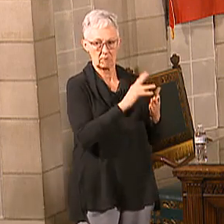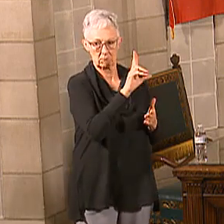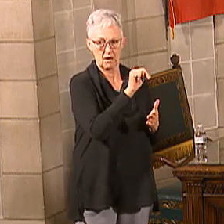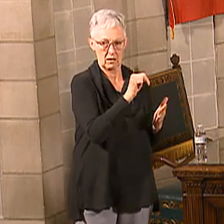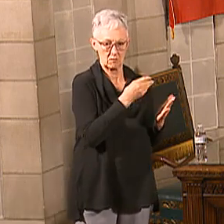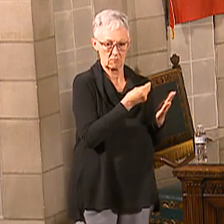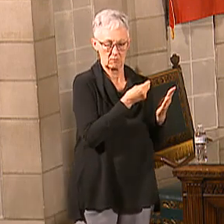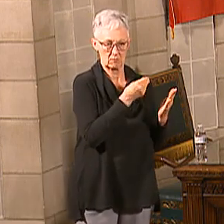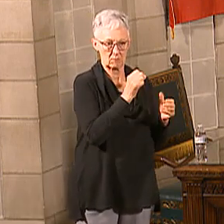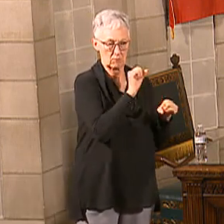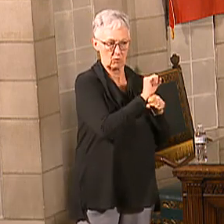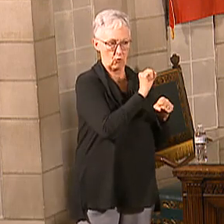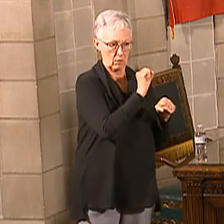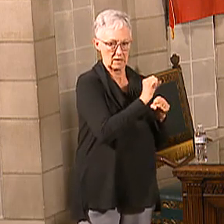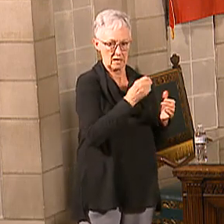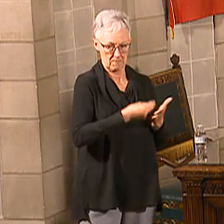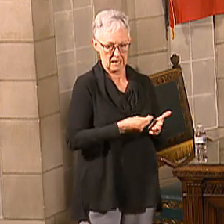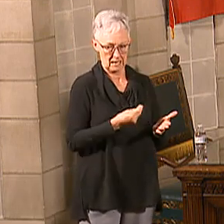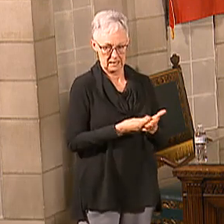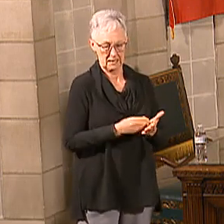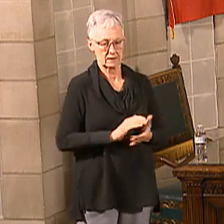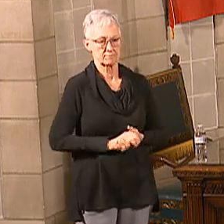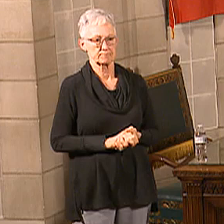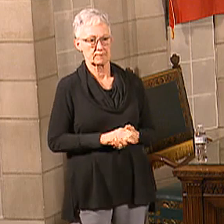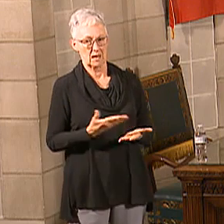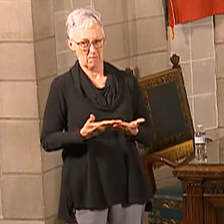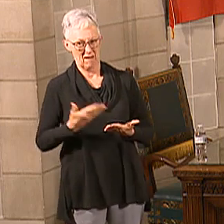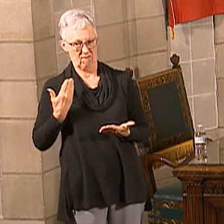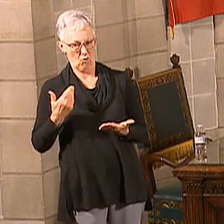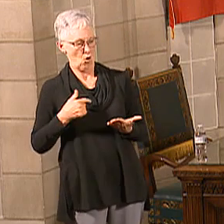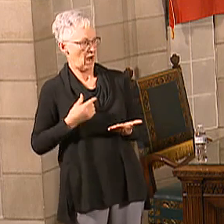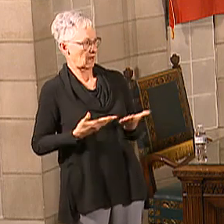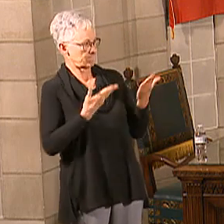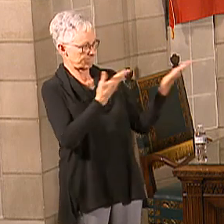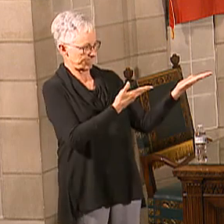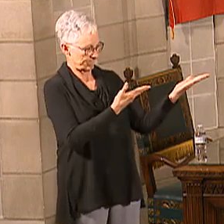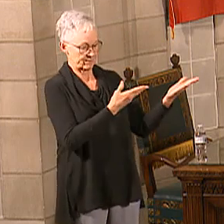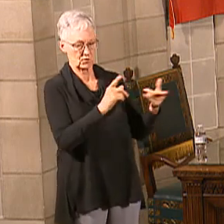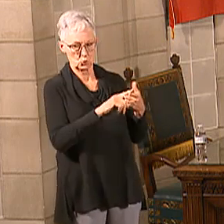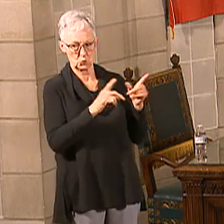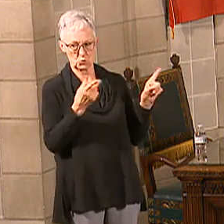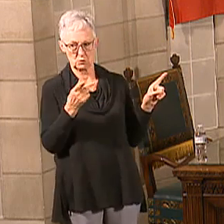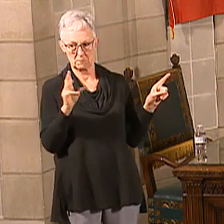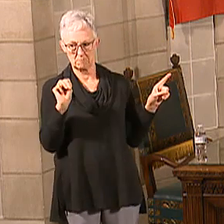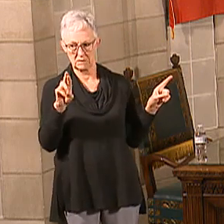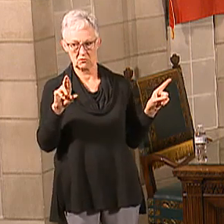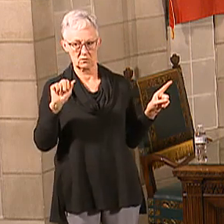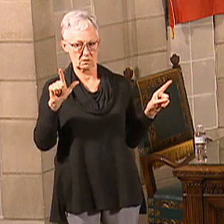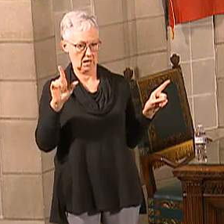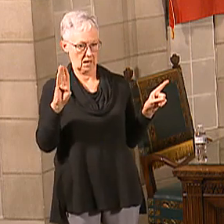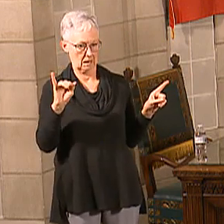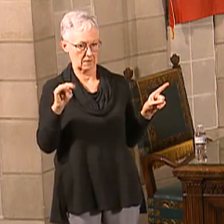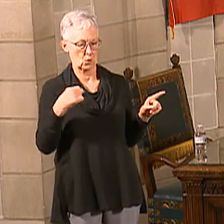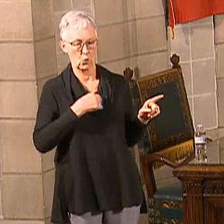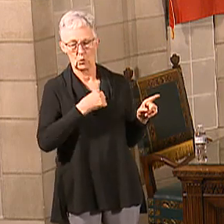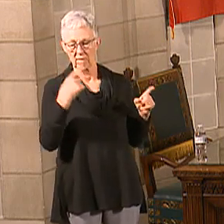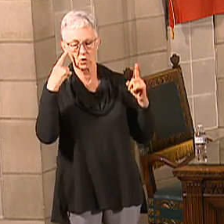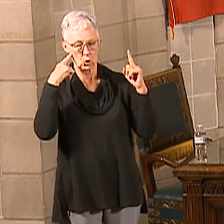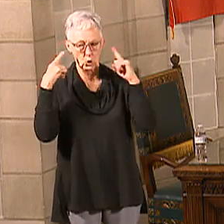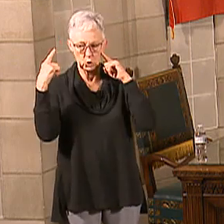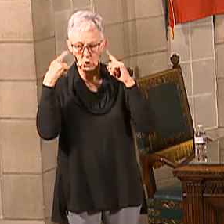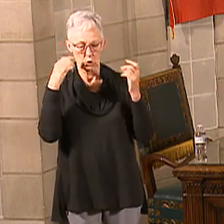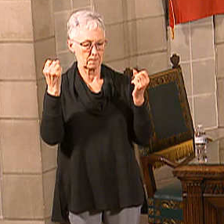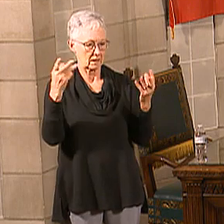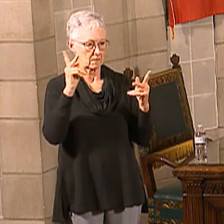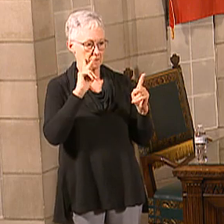to highlight, we have been getting a lot of questions or hearing reports of people quitting their jobs to collect unemployment benefits. Folks, please do not